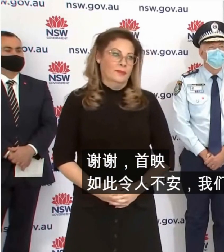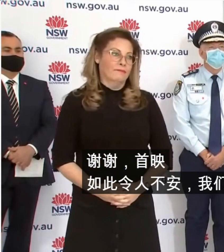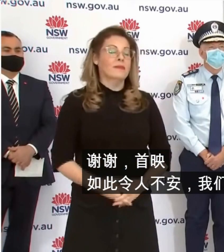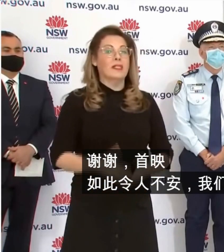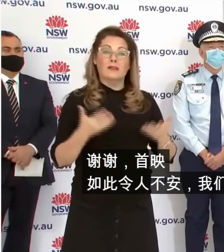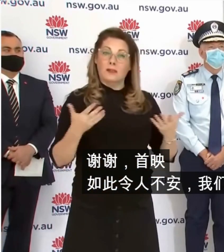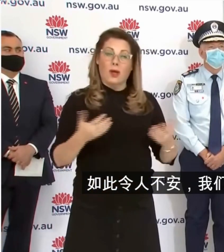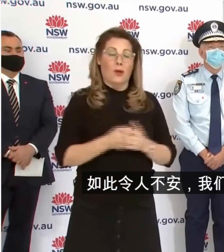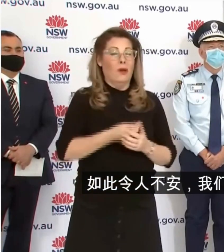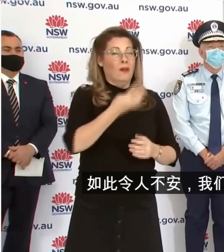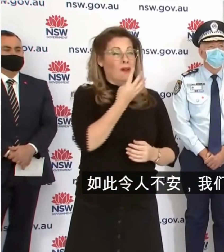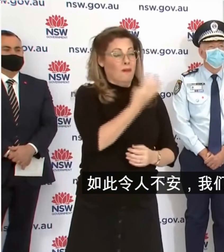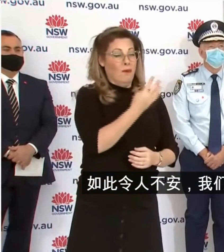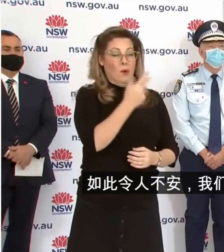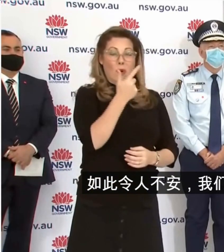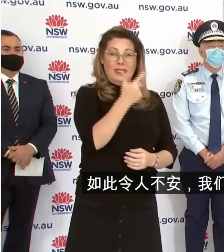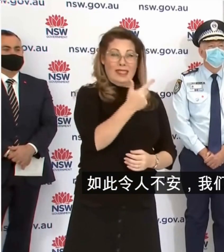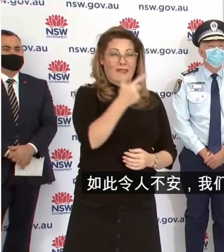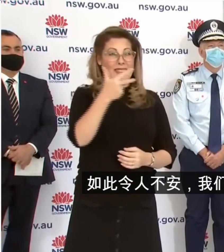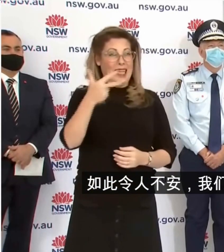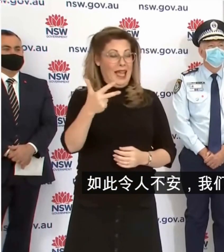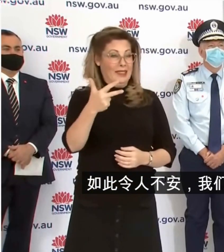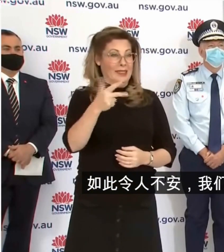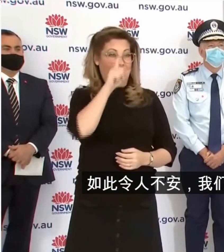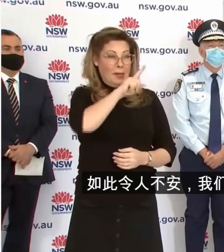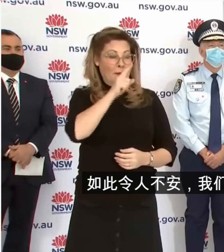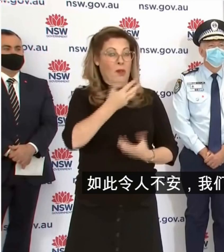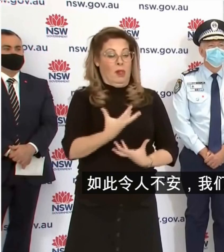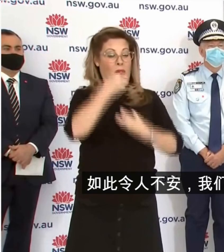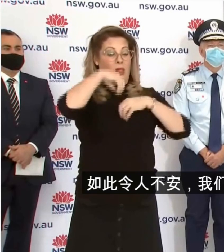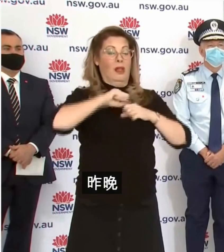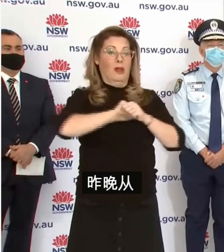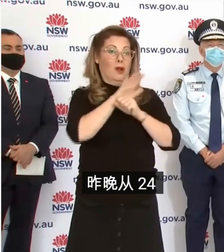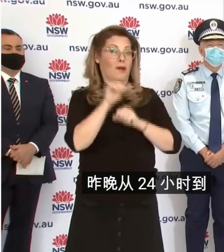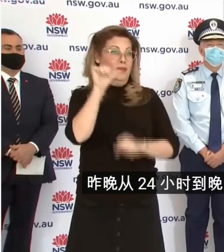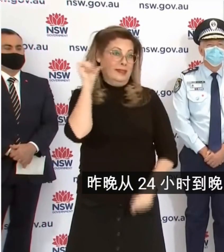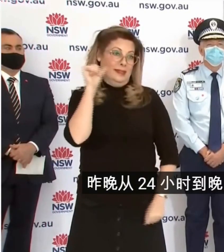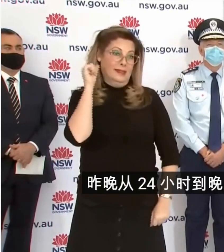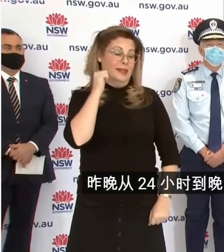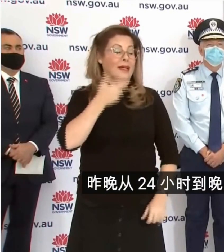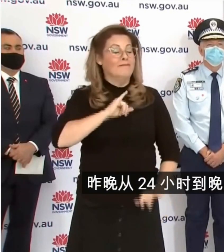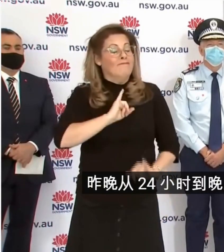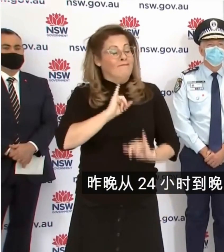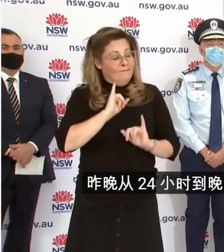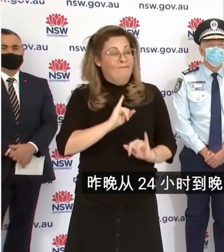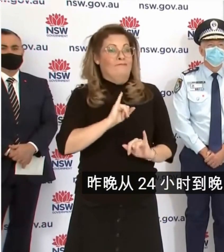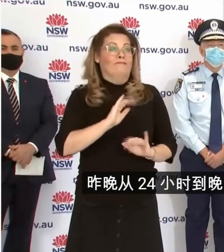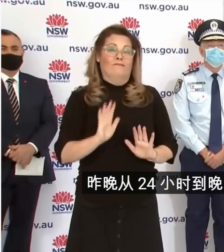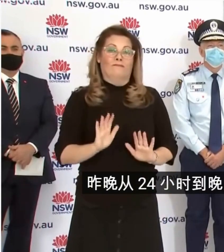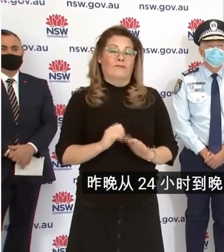disturbingly, we saw 478 locally acquired cases of COVID to the 24 hours to 8 p.m. last